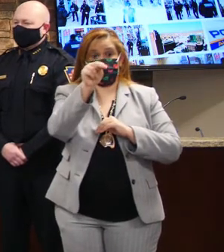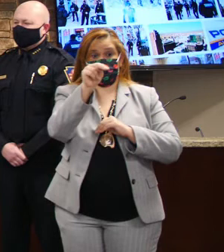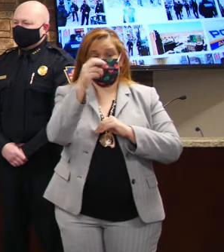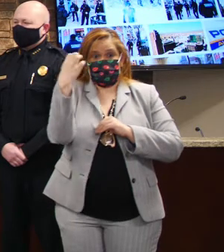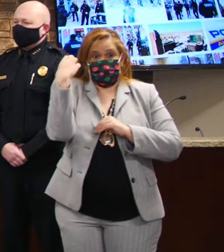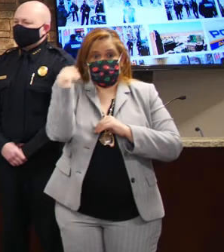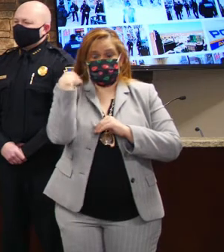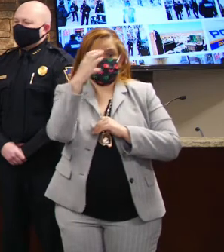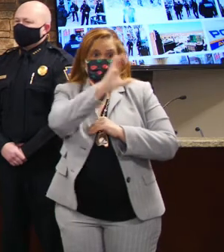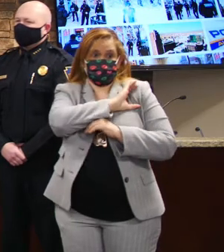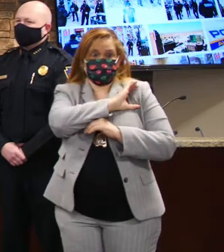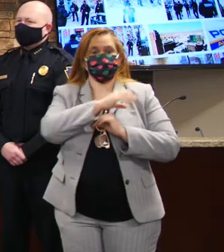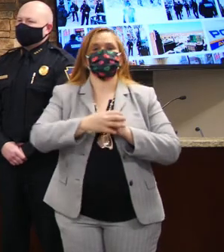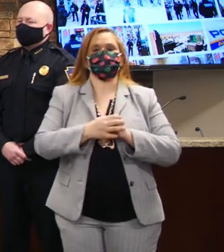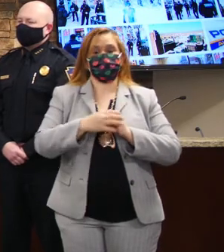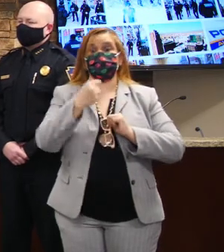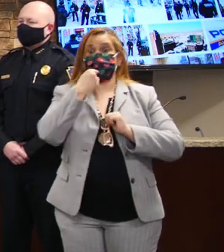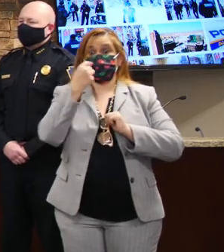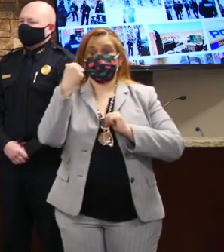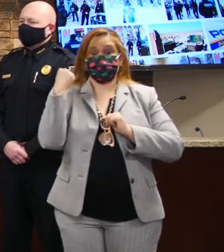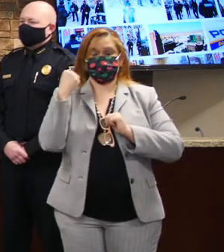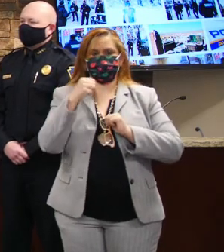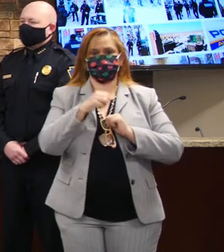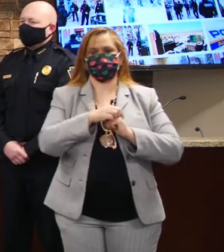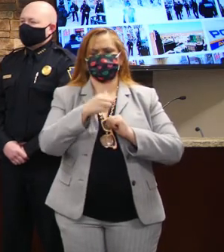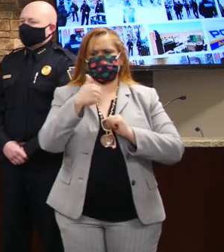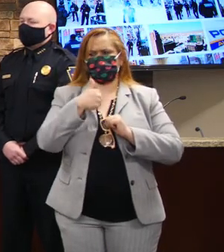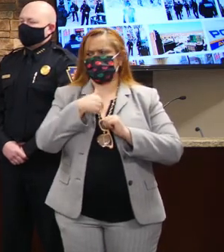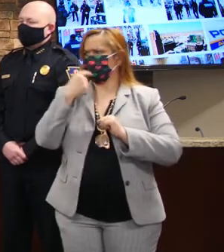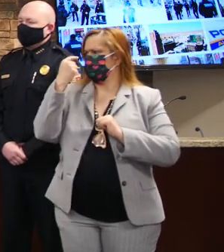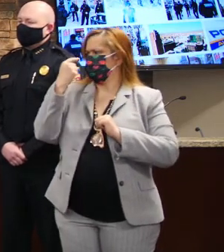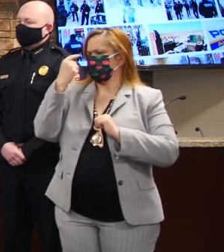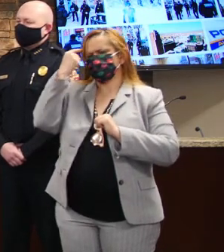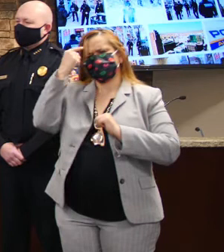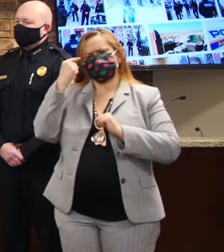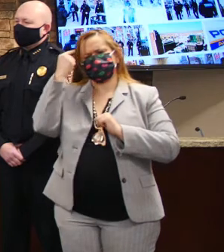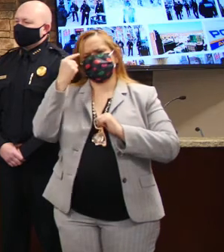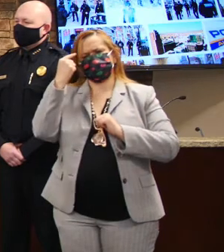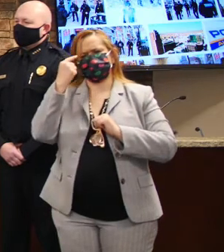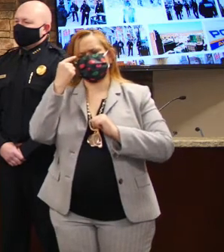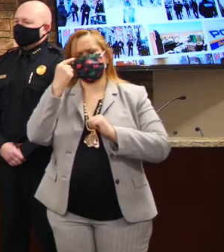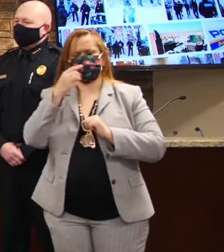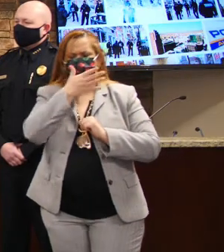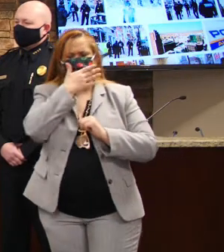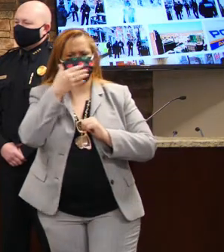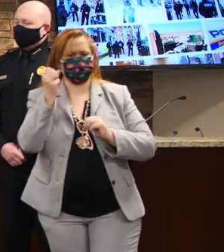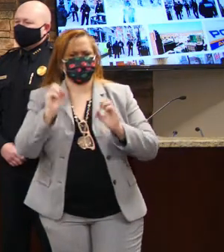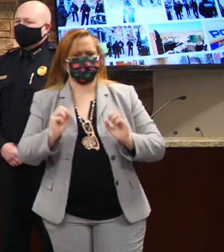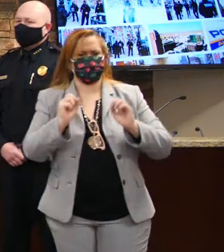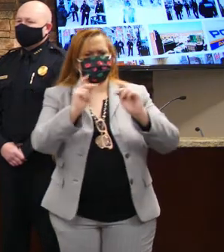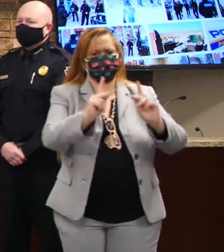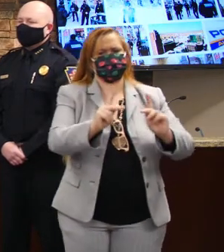Chief Granitz, we're going to begin this program in the first week of May. It's going to run for approximately 6 weeks, and we're going to meet on Tuesdays